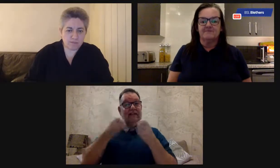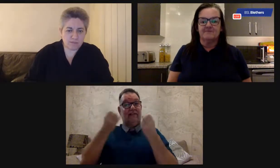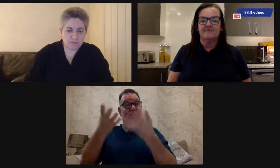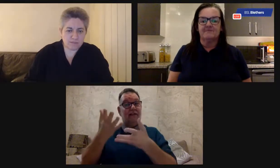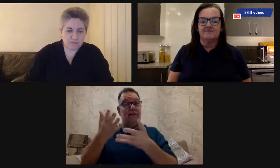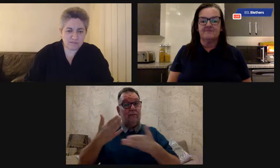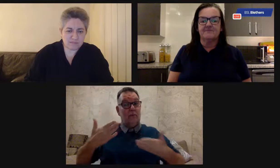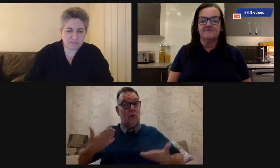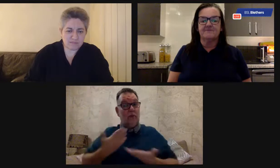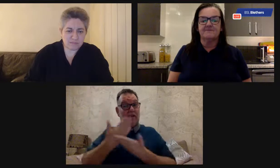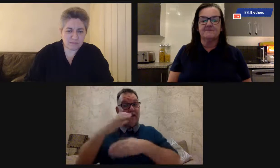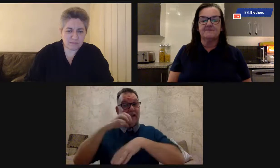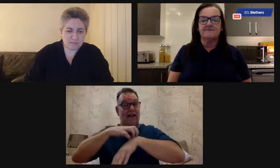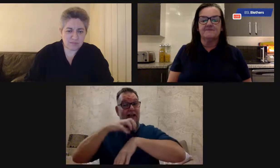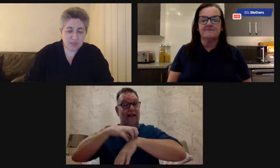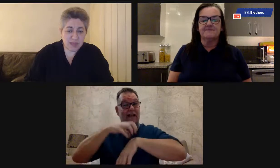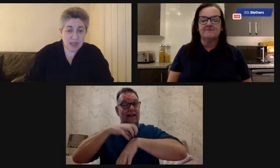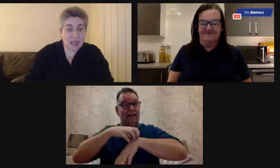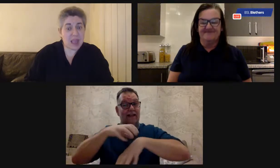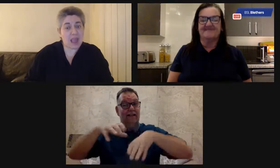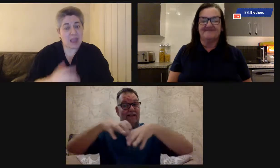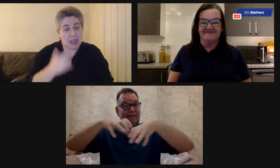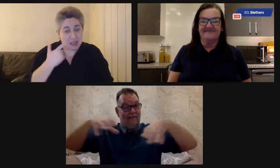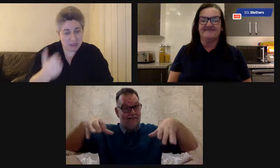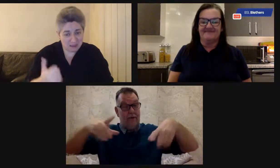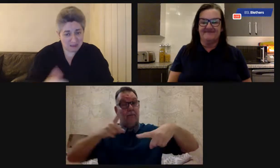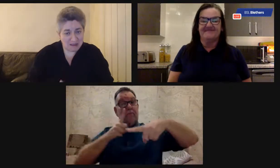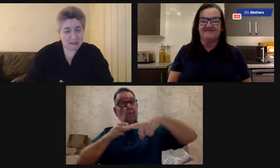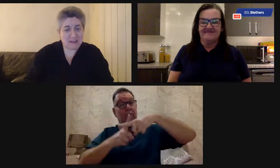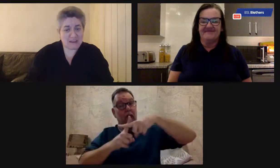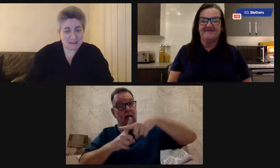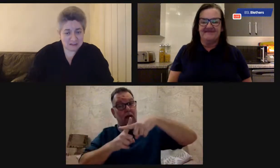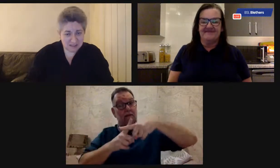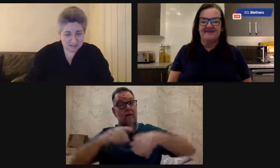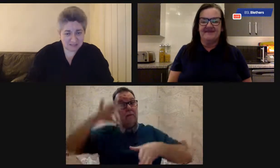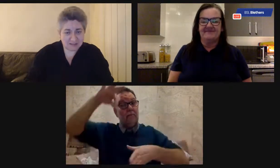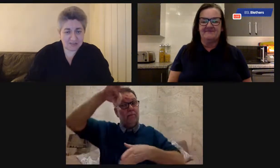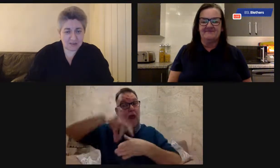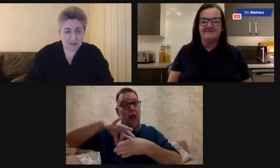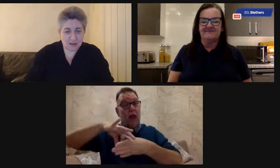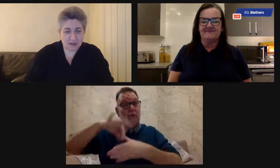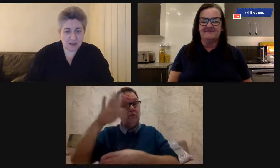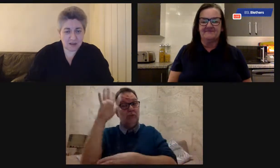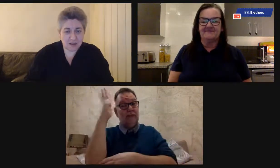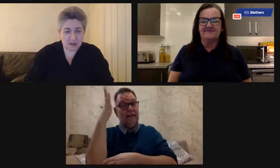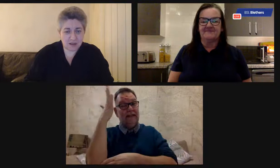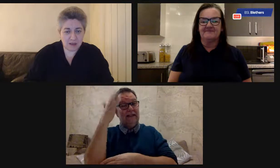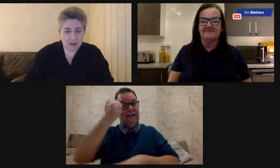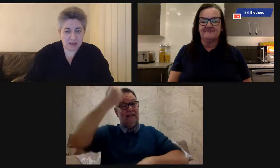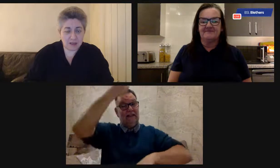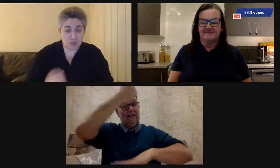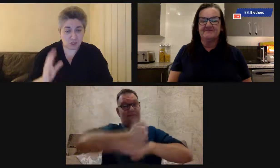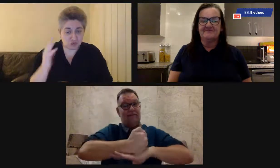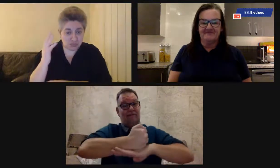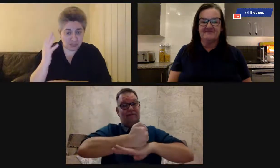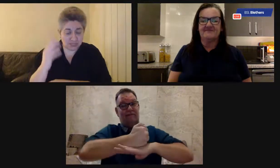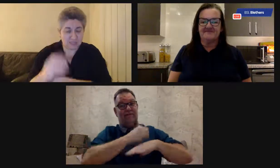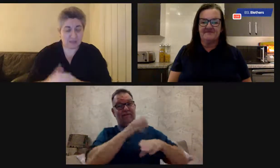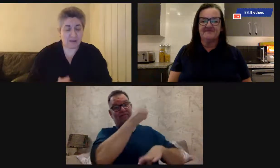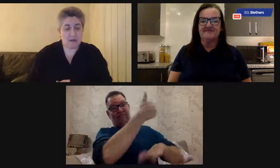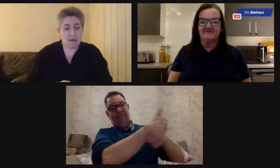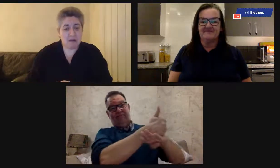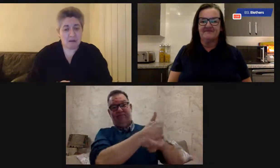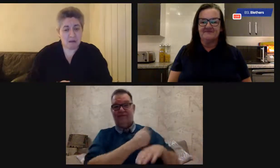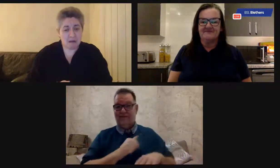15th, and what we had a birthday cake with